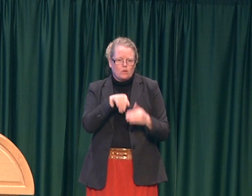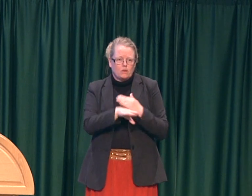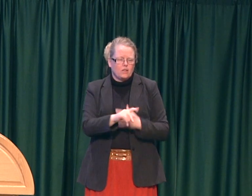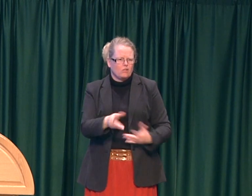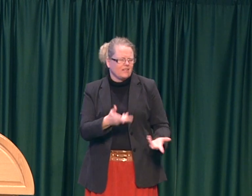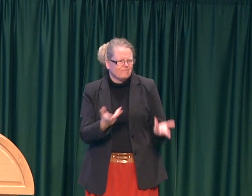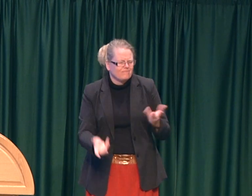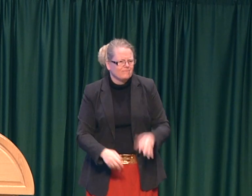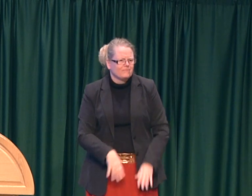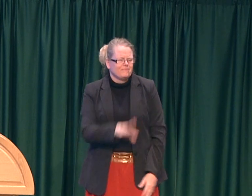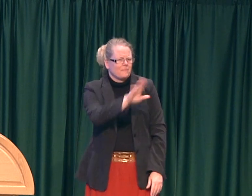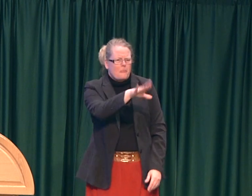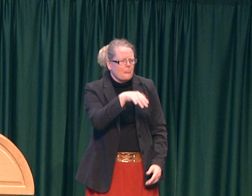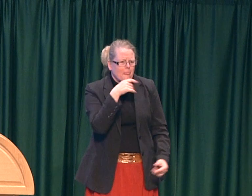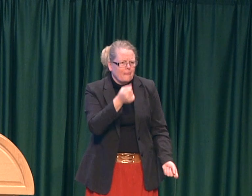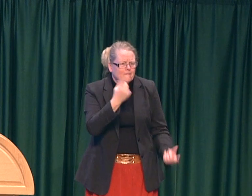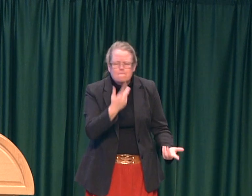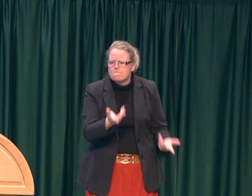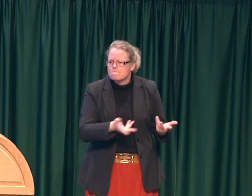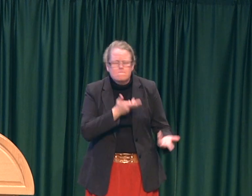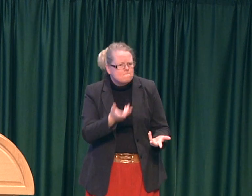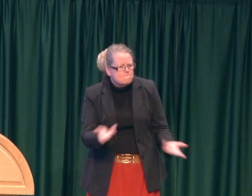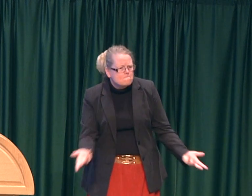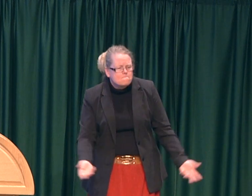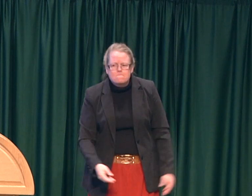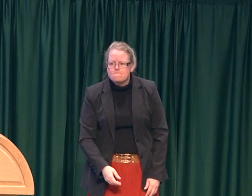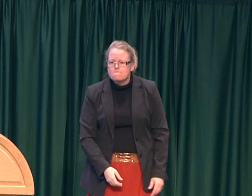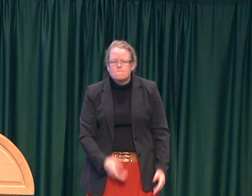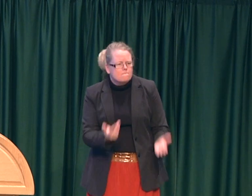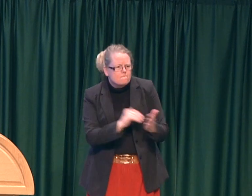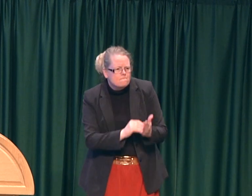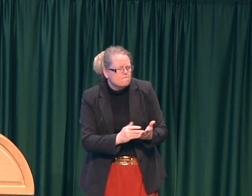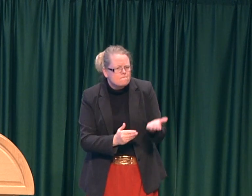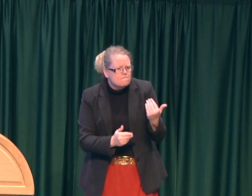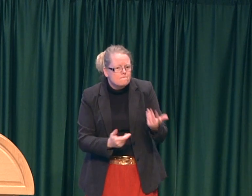you've probably come about enough of those to know that it is not effective.